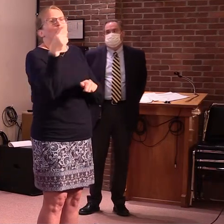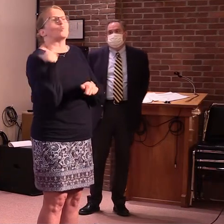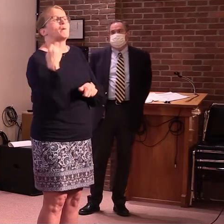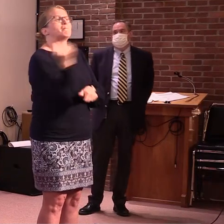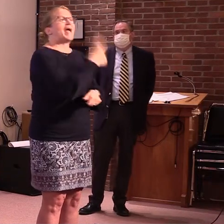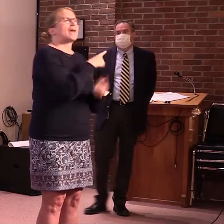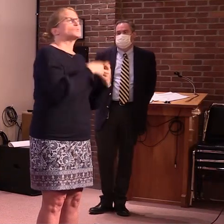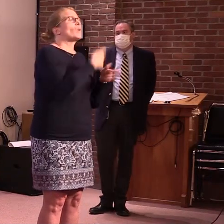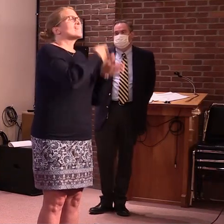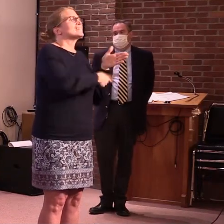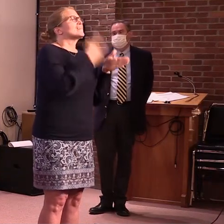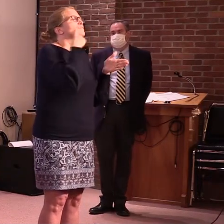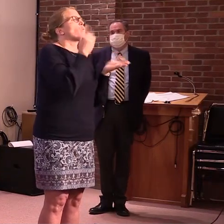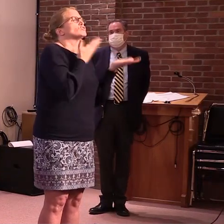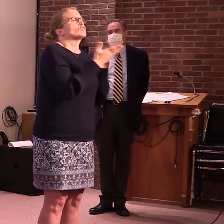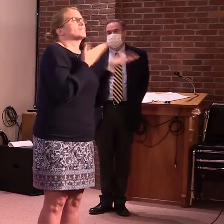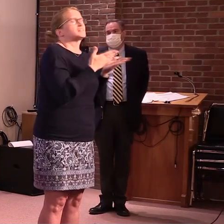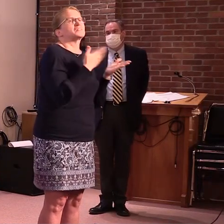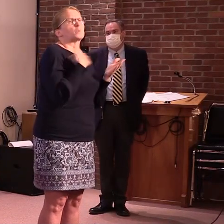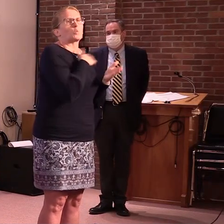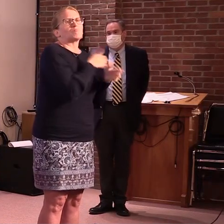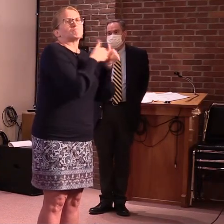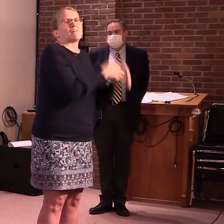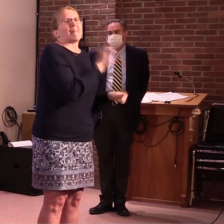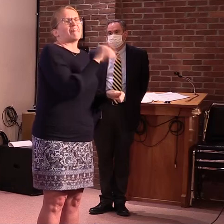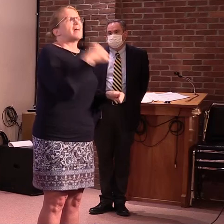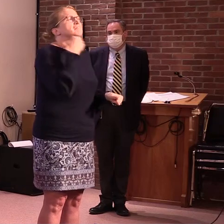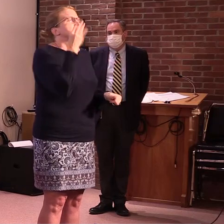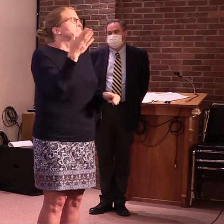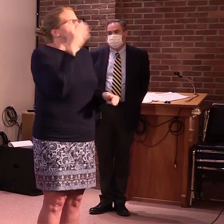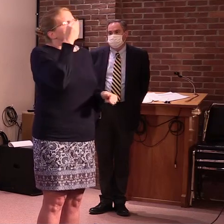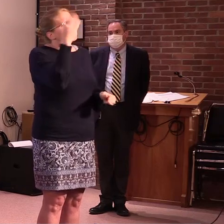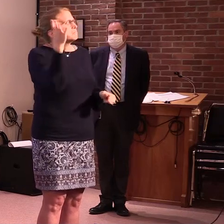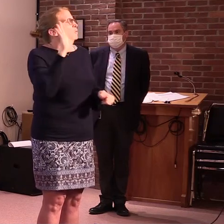service, for example. That would be an example.